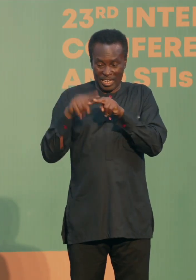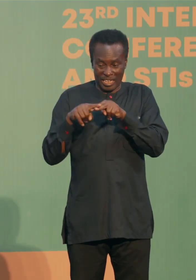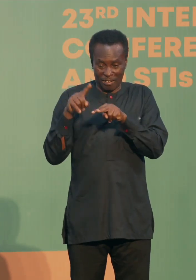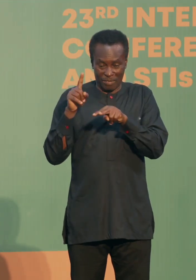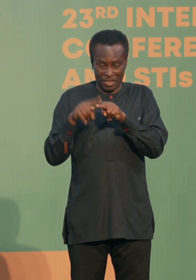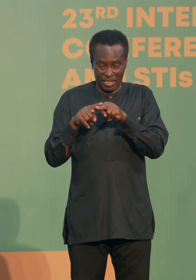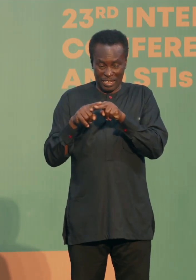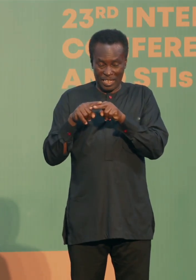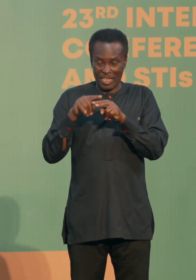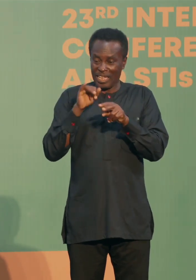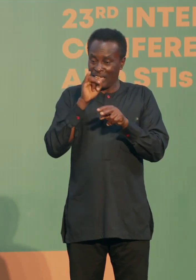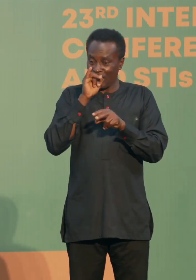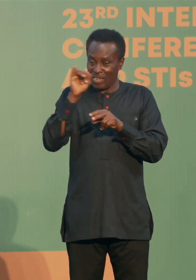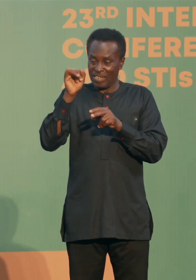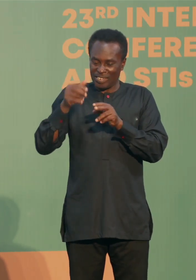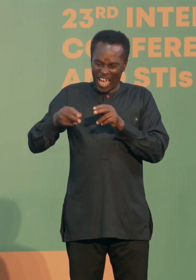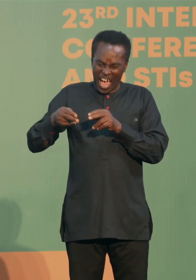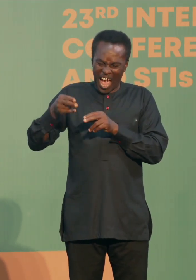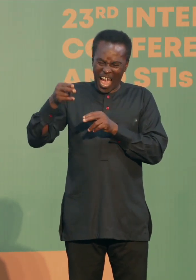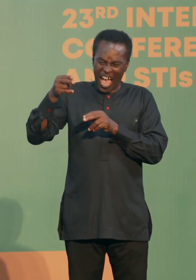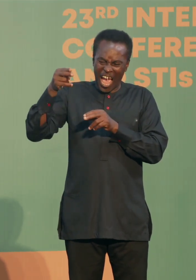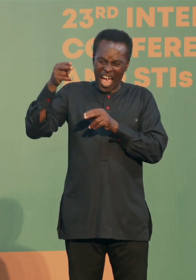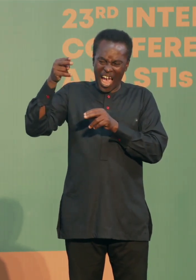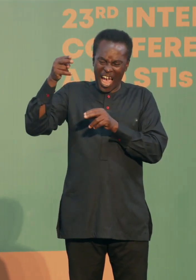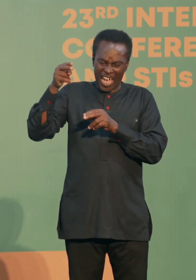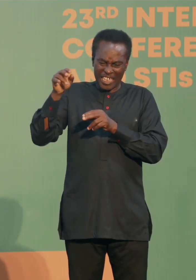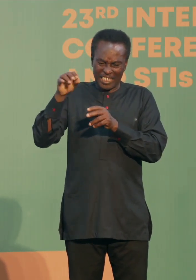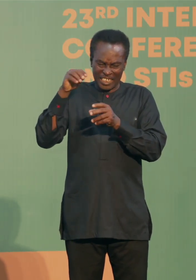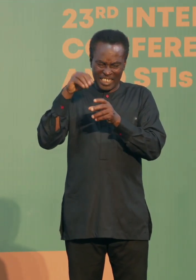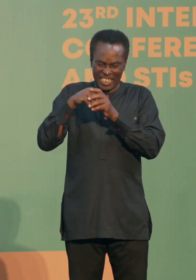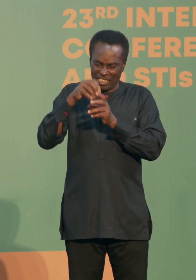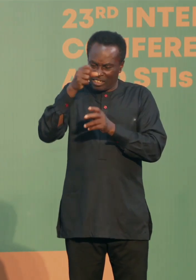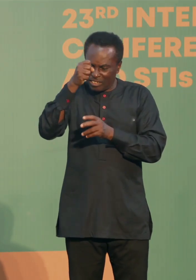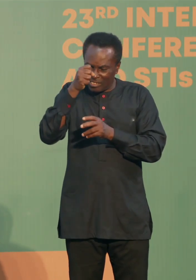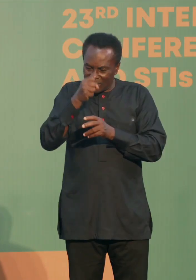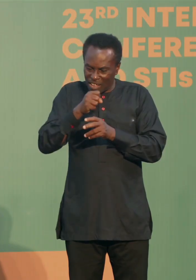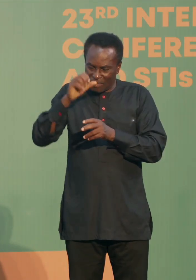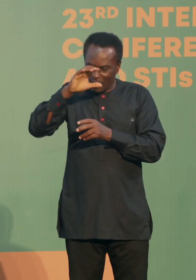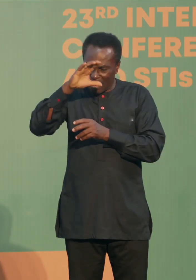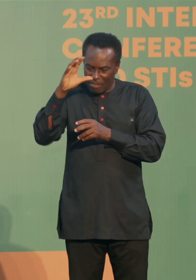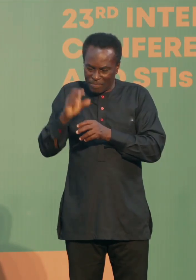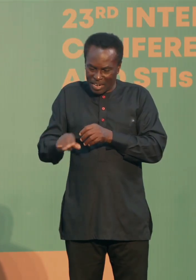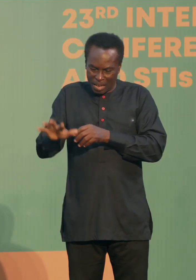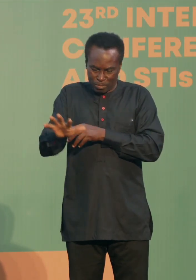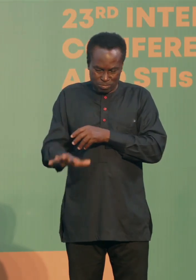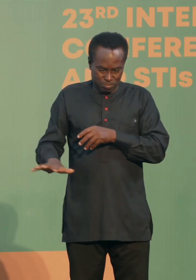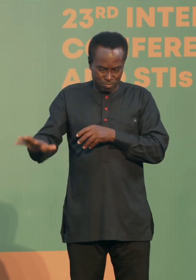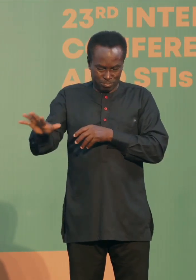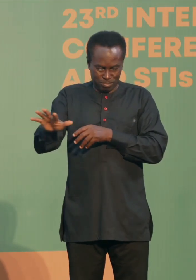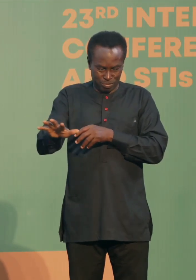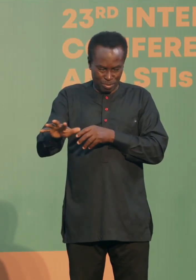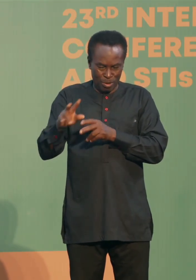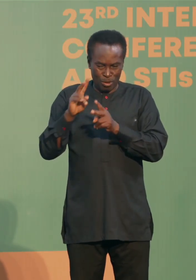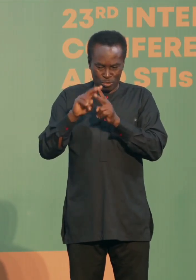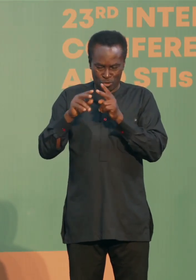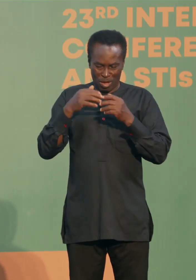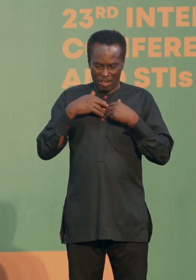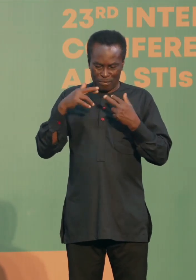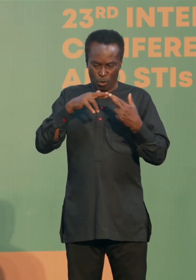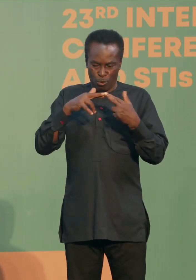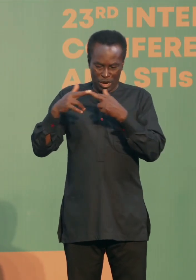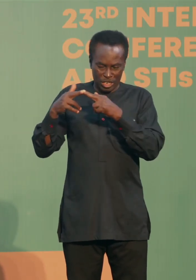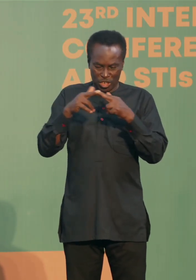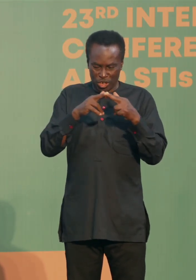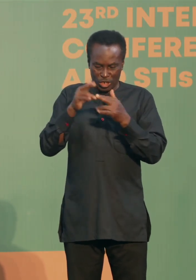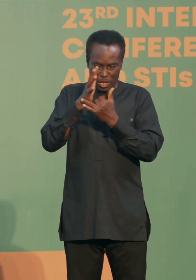HIV is higher in the same countries with the high rates of cervical cancer. So there is a relationship between the